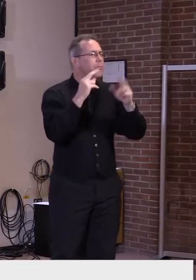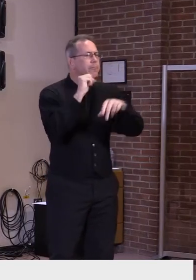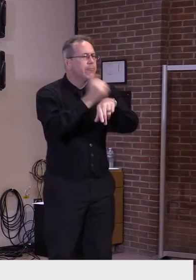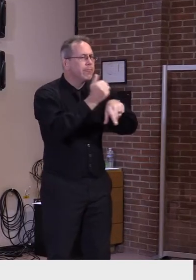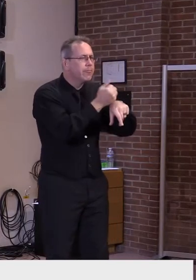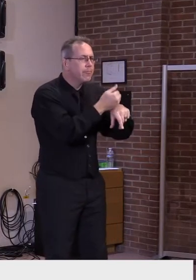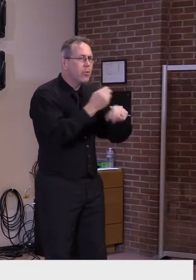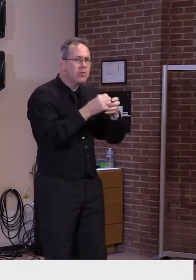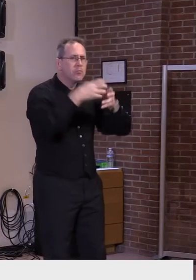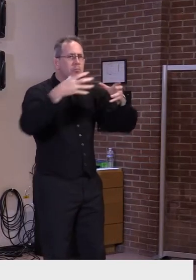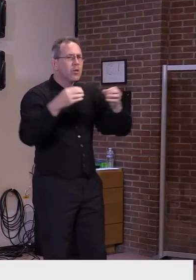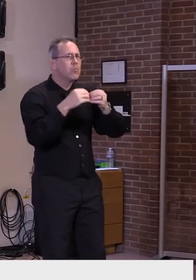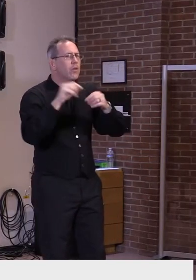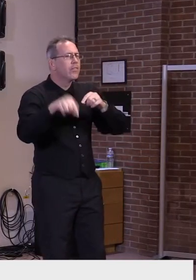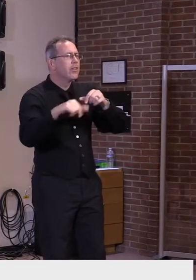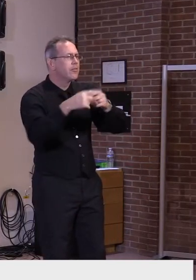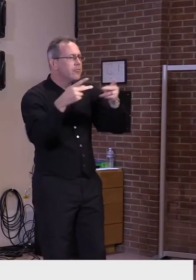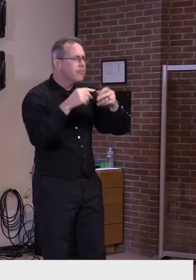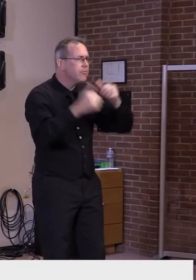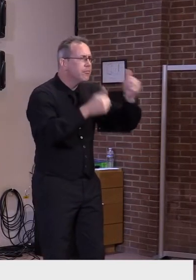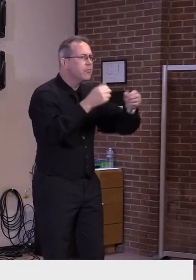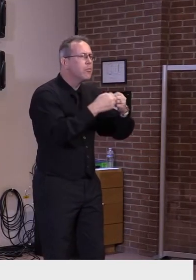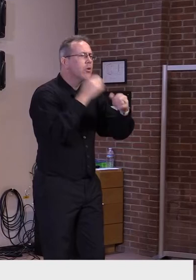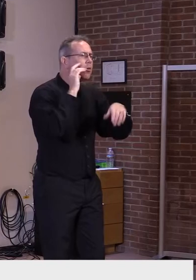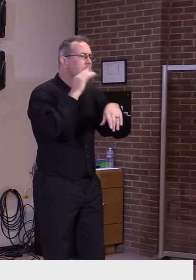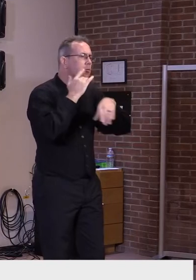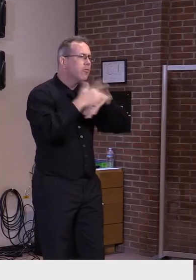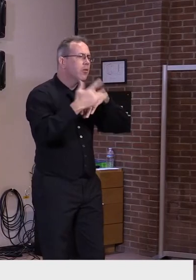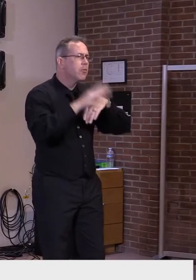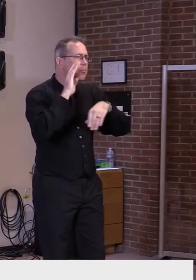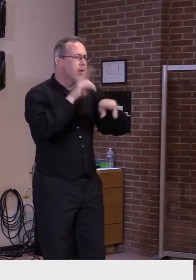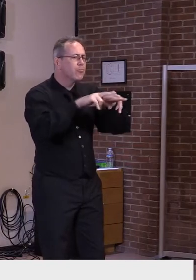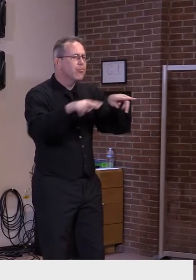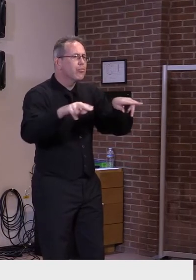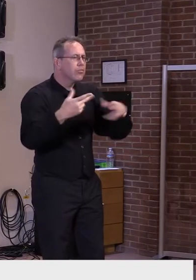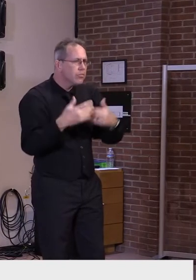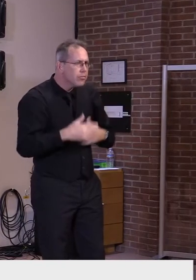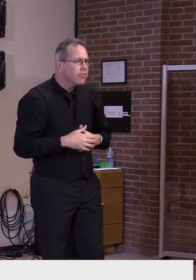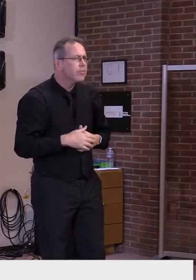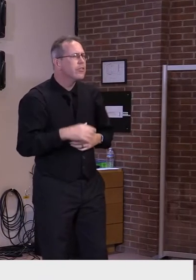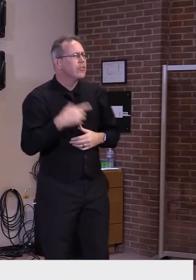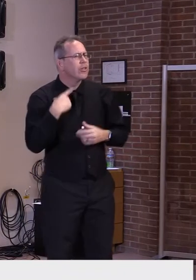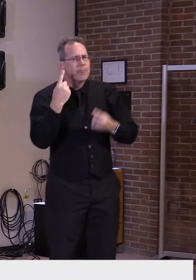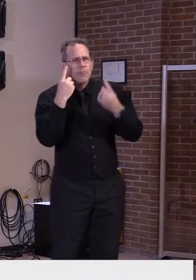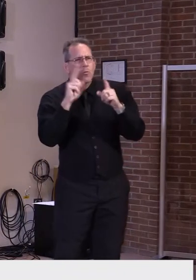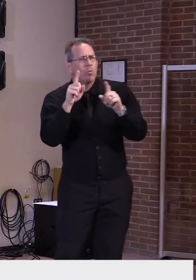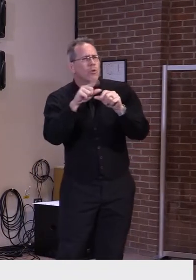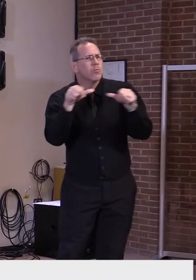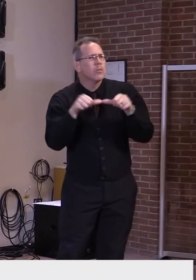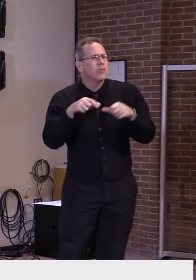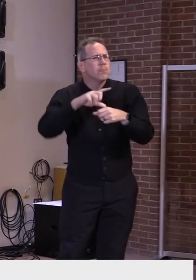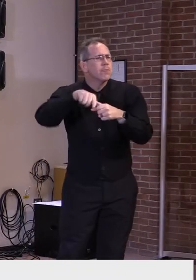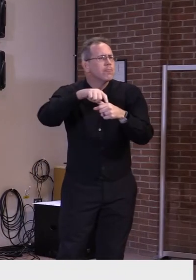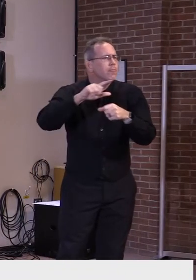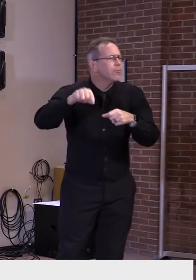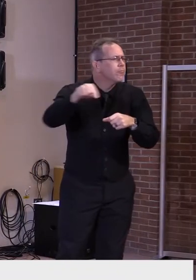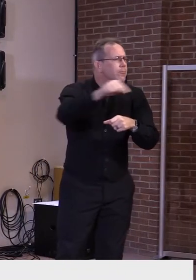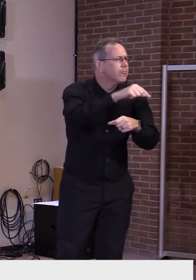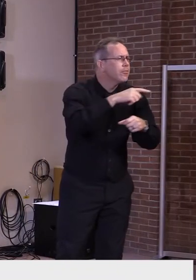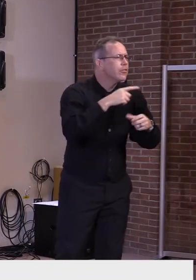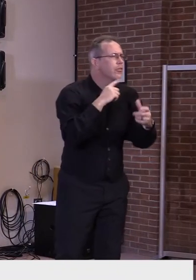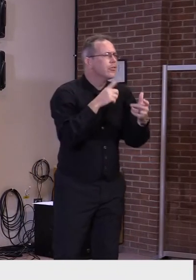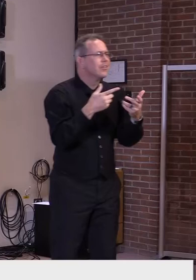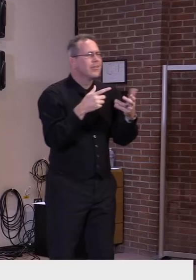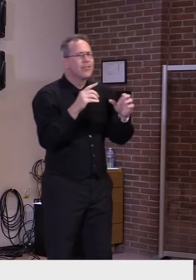another 500. That's why we're looking at these type of facilities around the state.